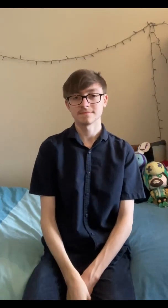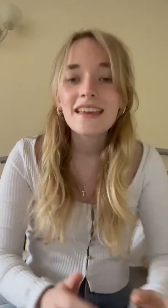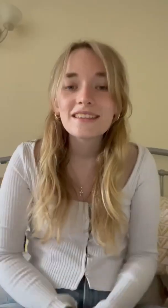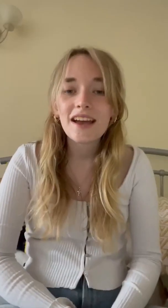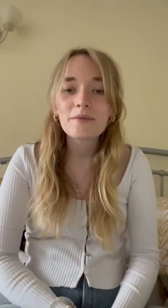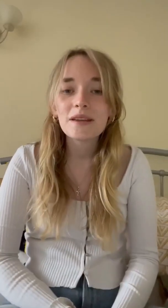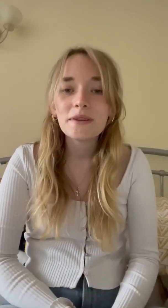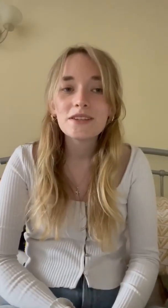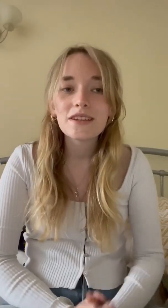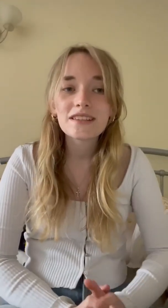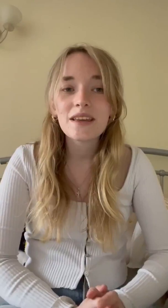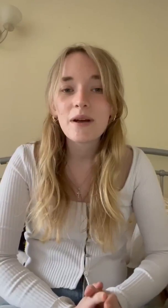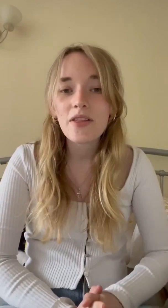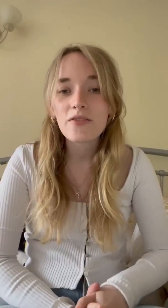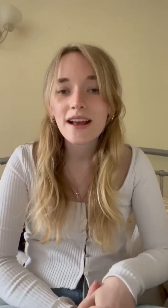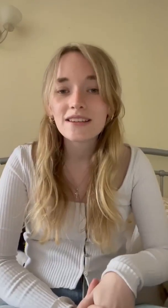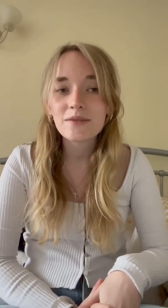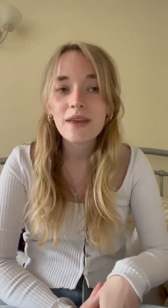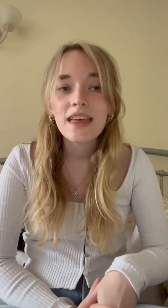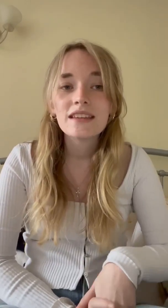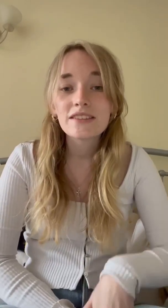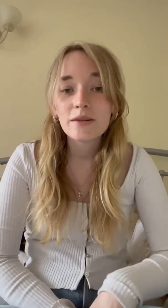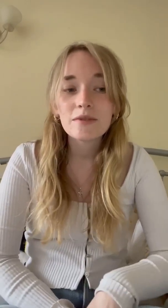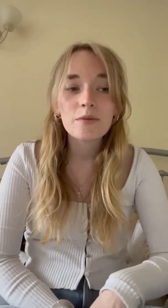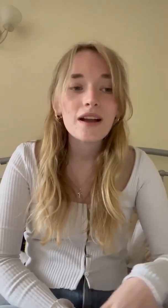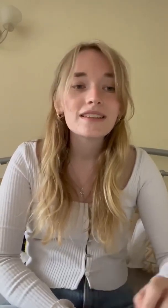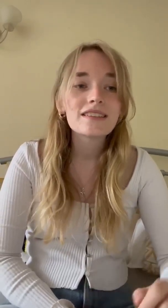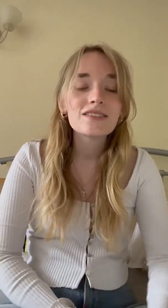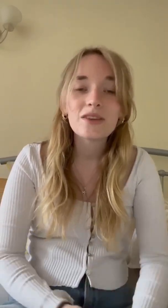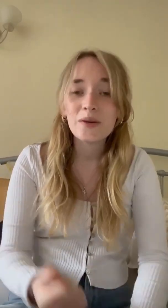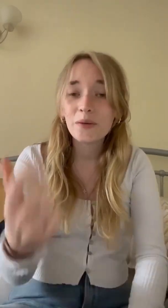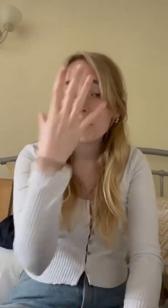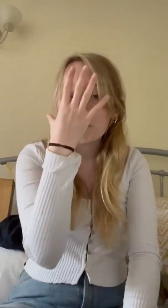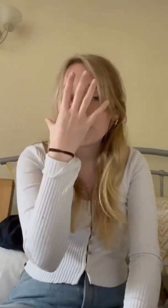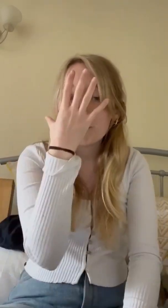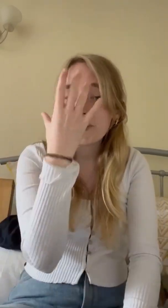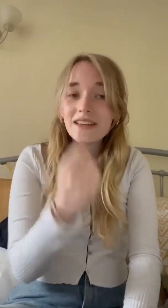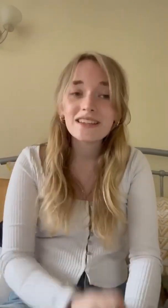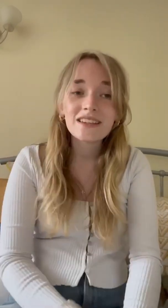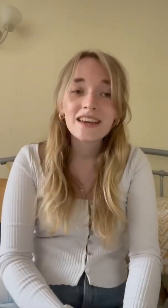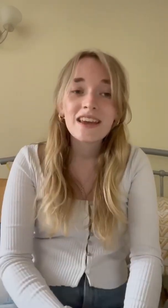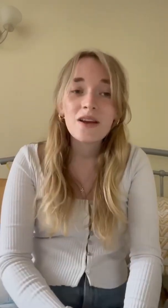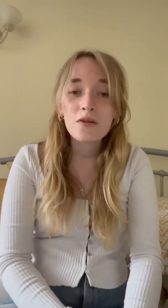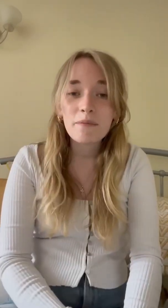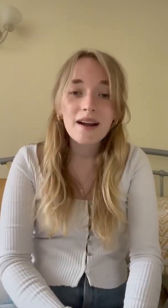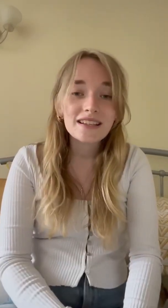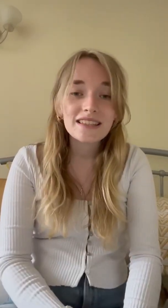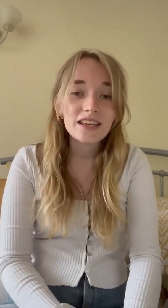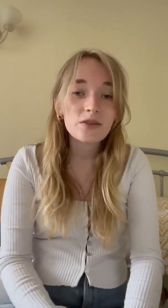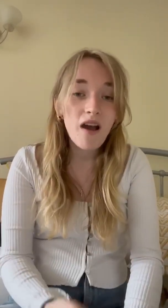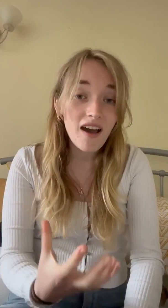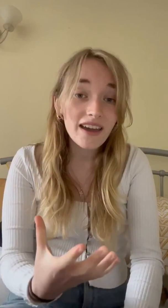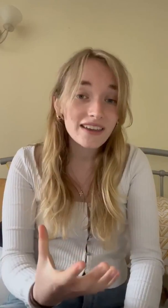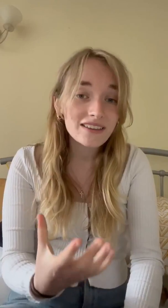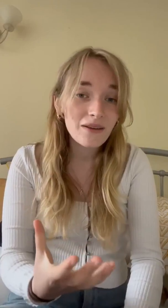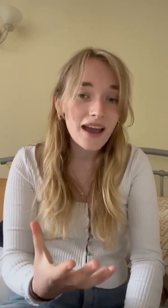So I'm going to be doing some other random descriptive words. So awkward or embarrassing, you hide your